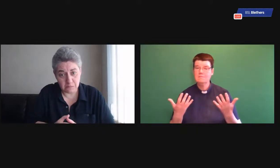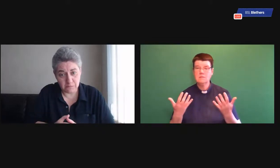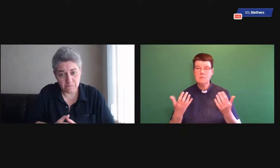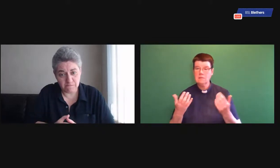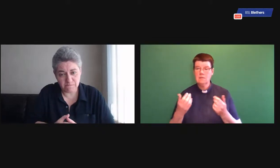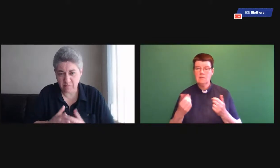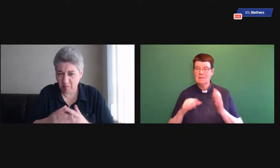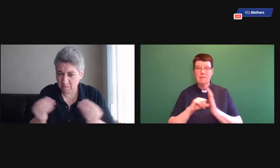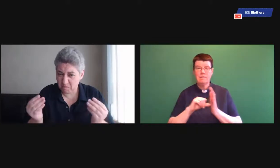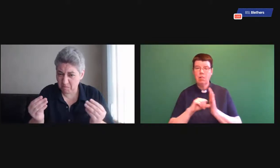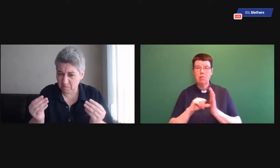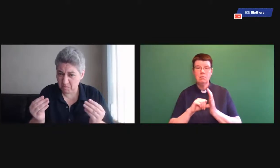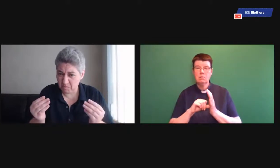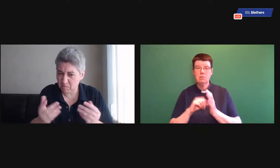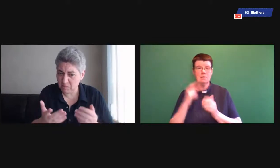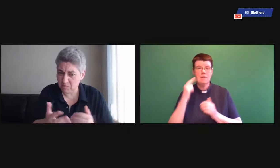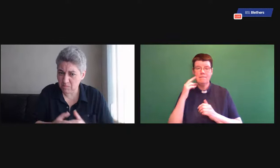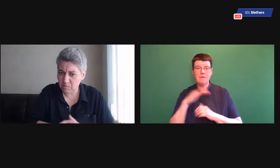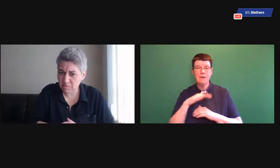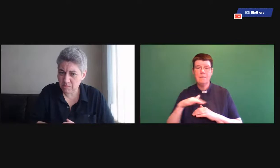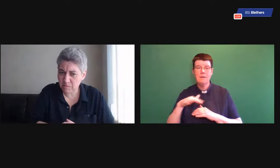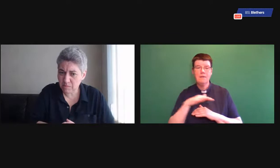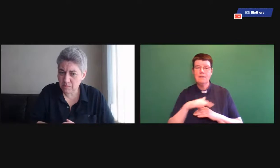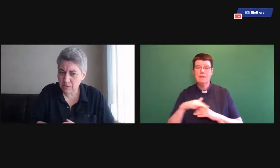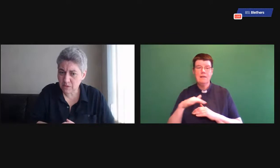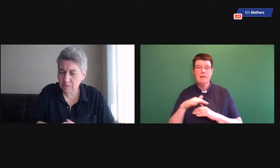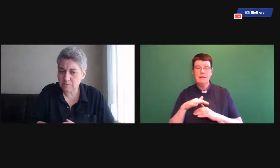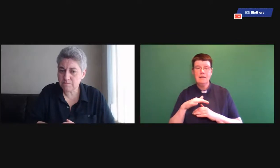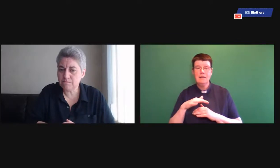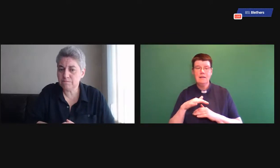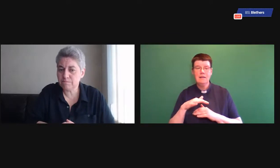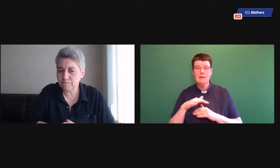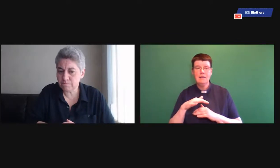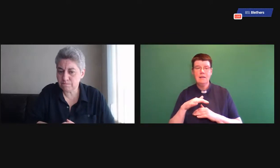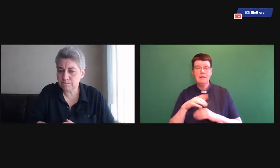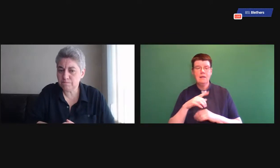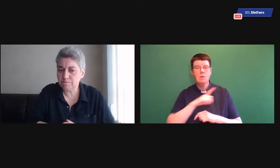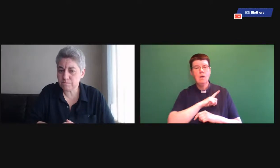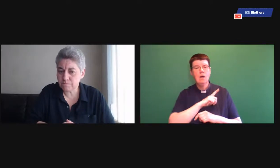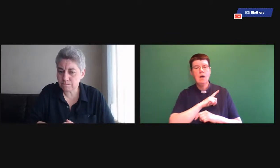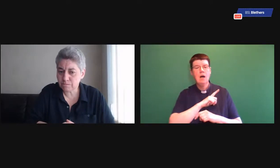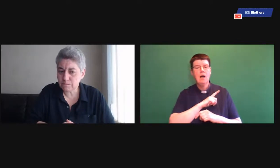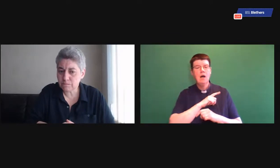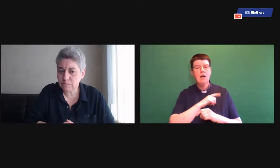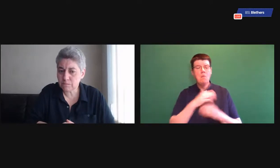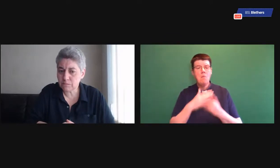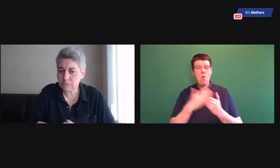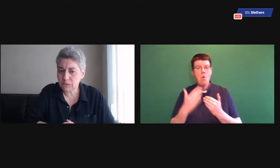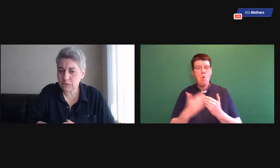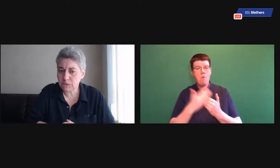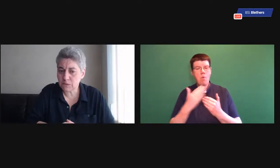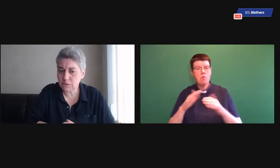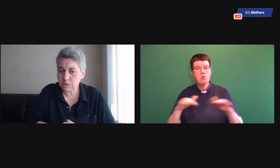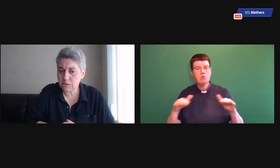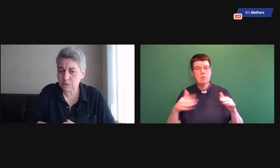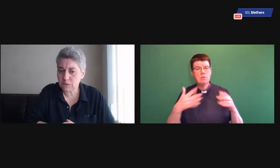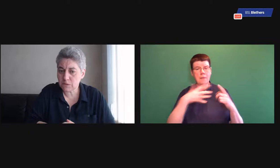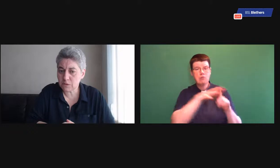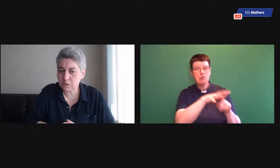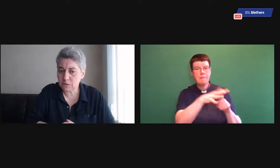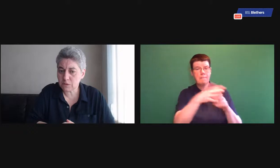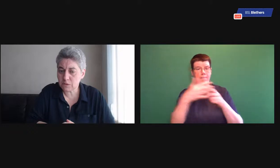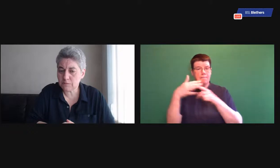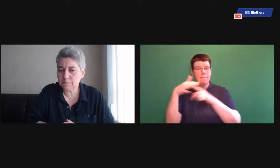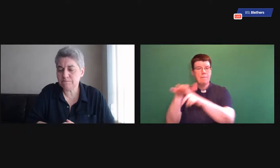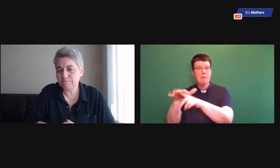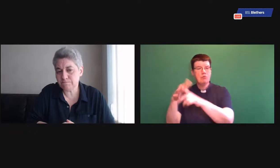future? It's just difficult, Afro, because deaf people tend to be born to hearing